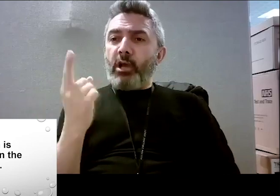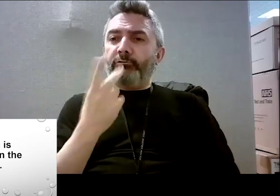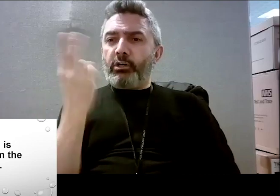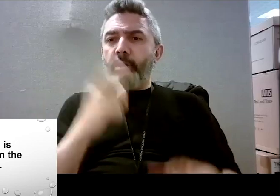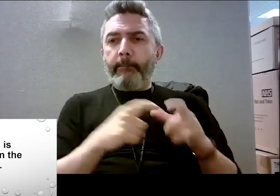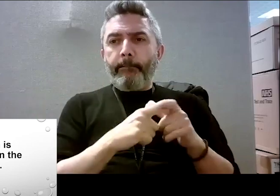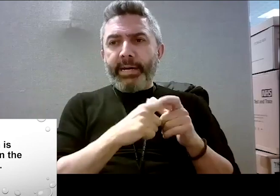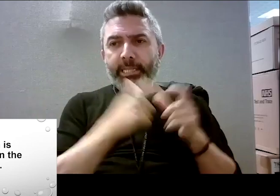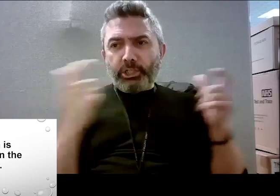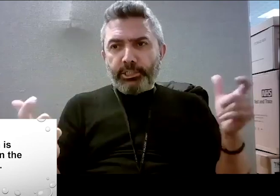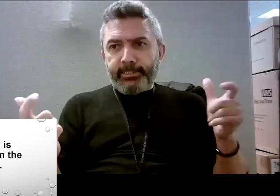Okay, so